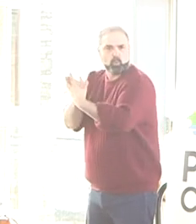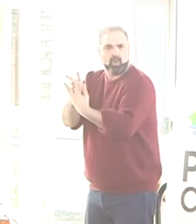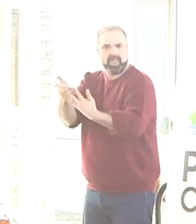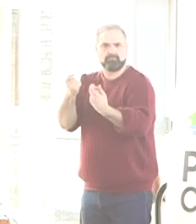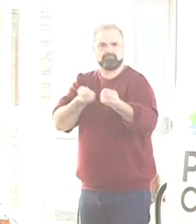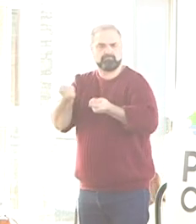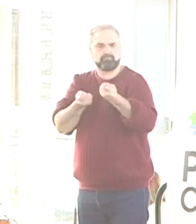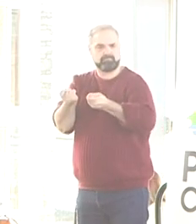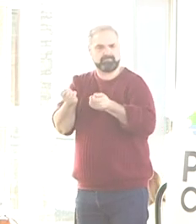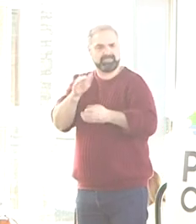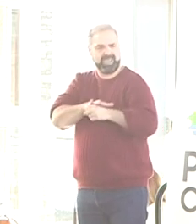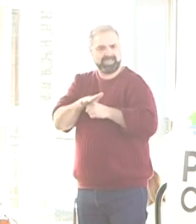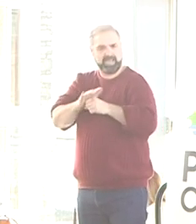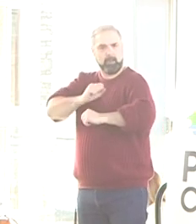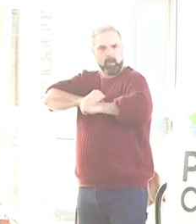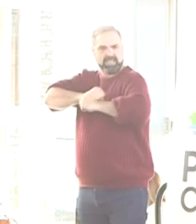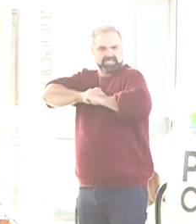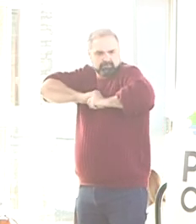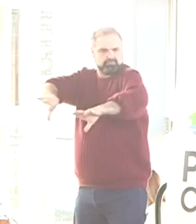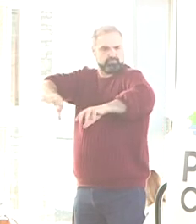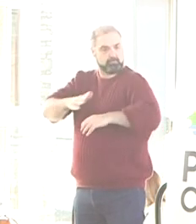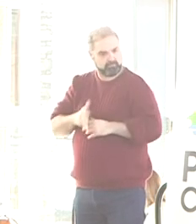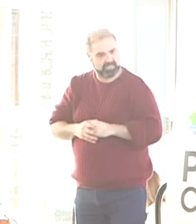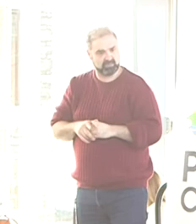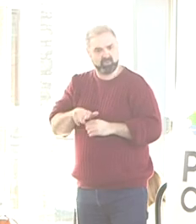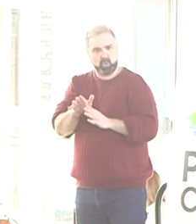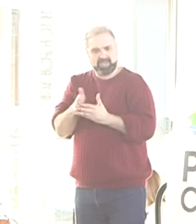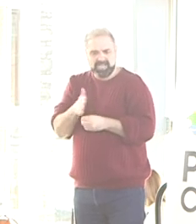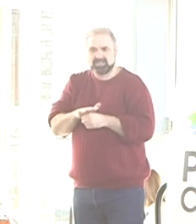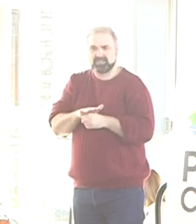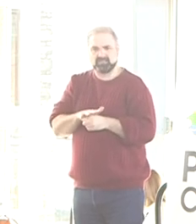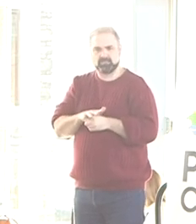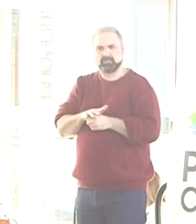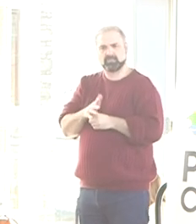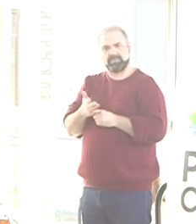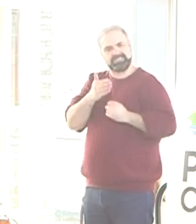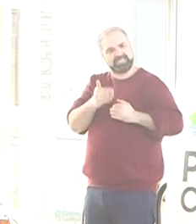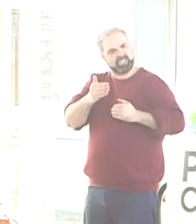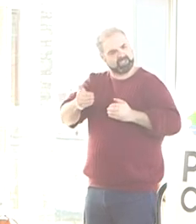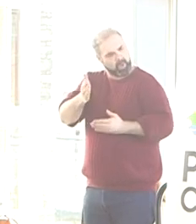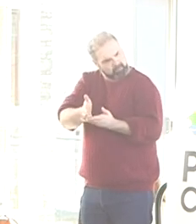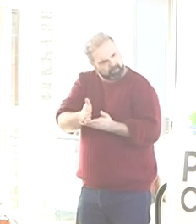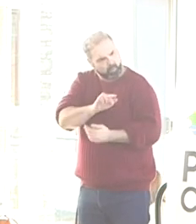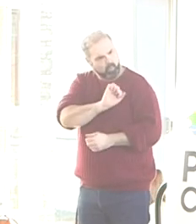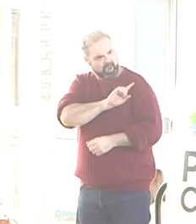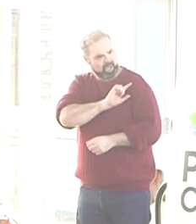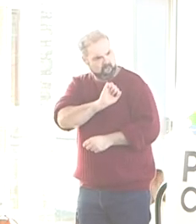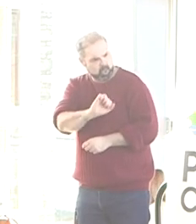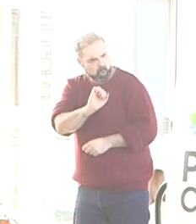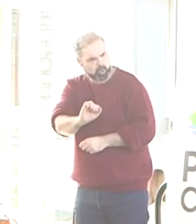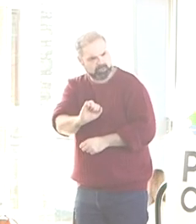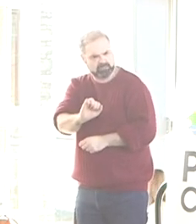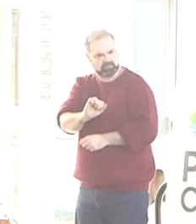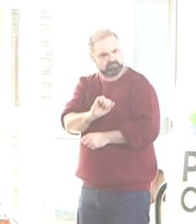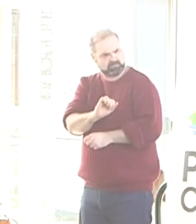case, did a lot of publicity around them. So there was a case of... And they did it in stages, didn't they? Because yours was